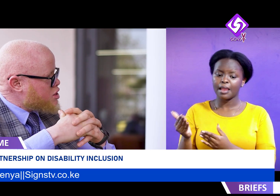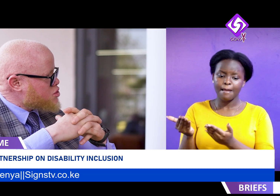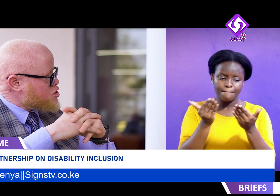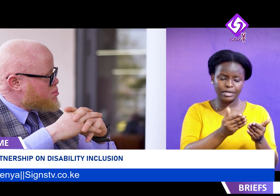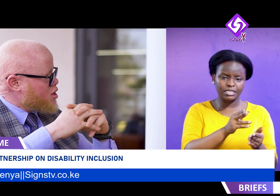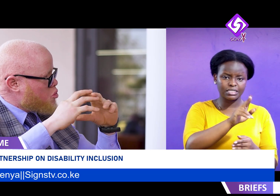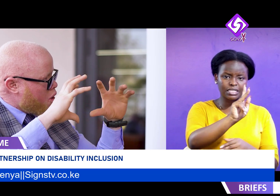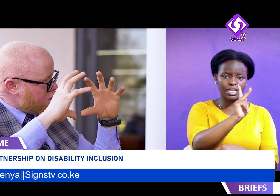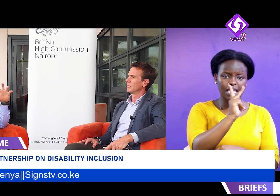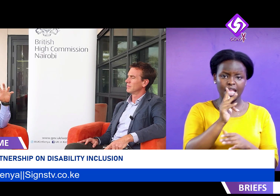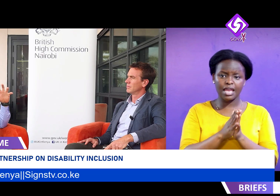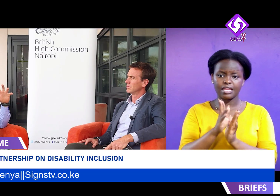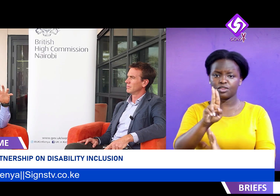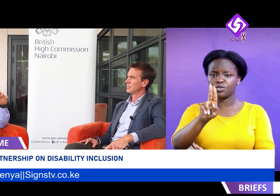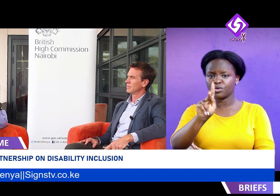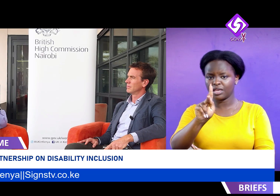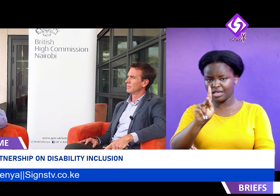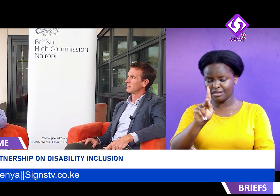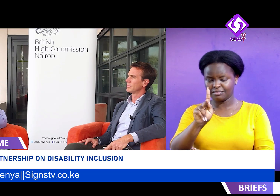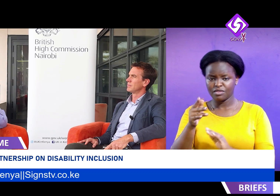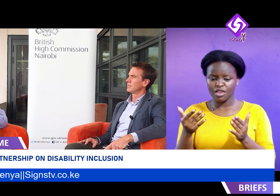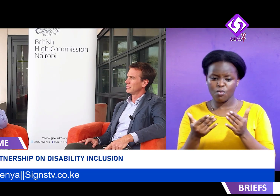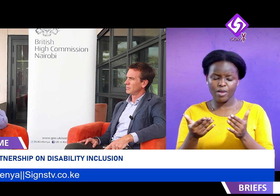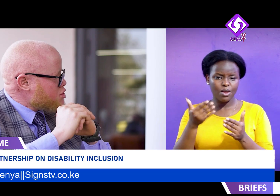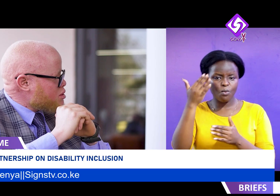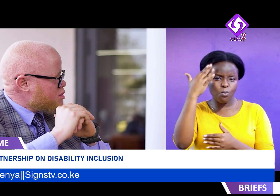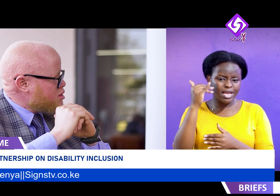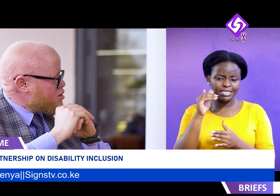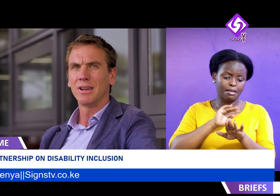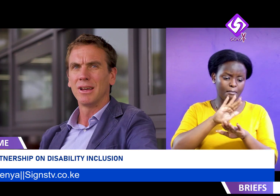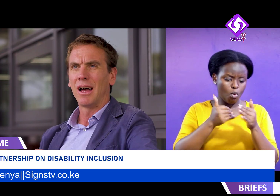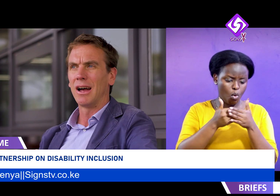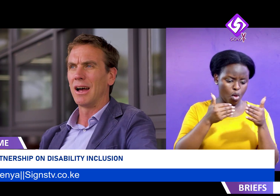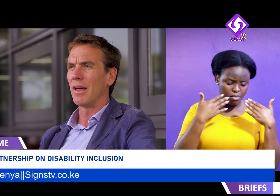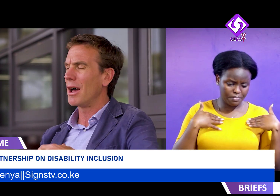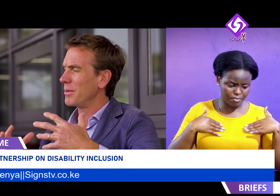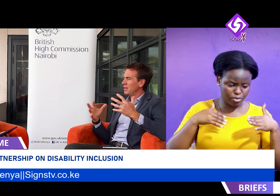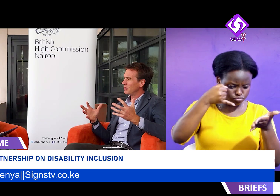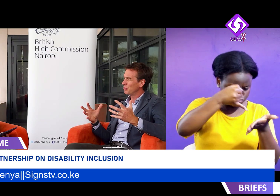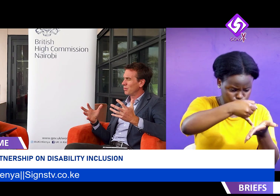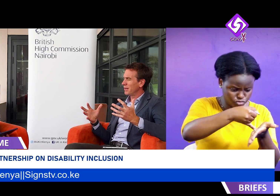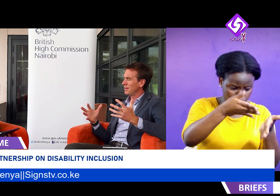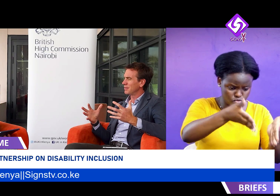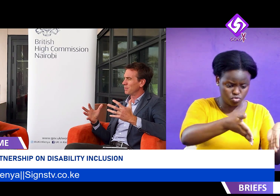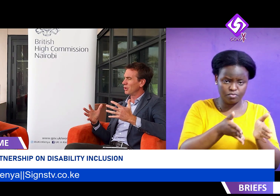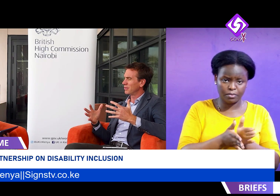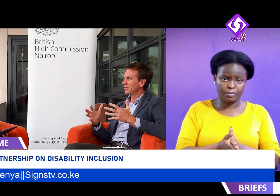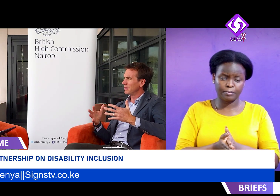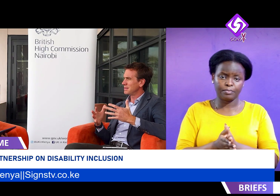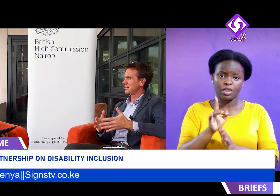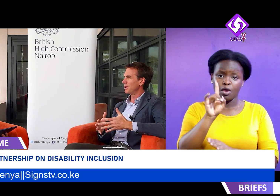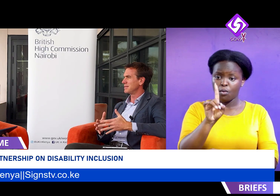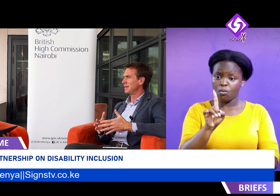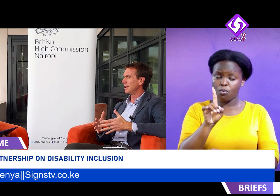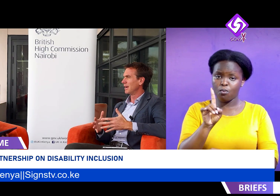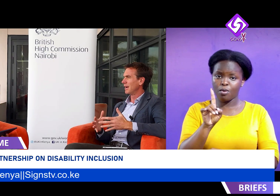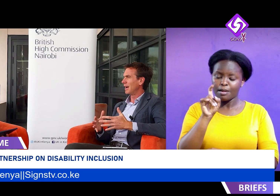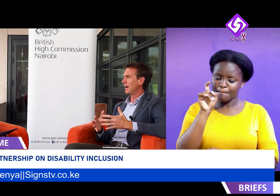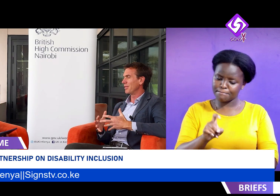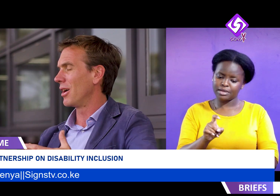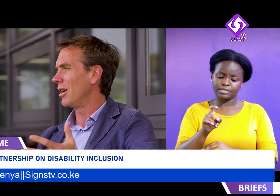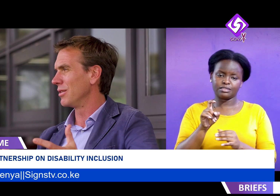Kenya-UK relationship. Why is disability at the center of this relationship? And that means one needs to put